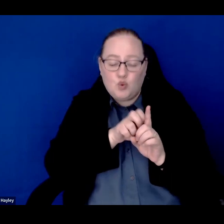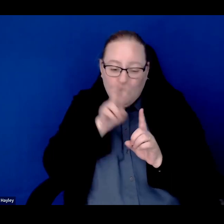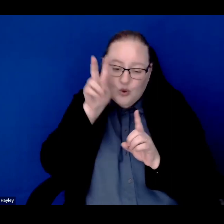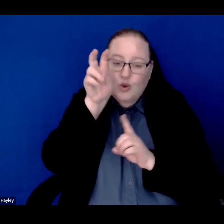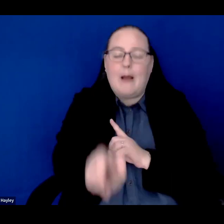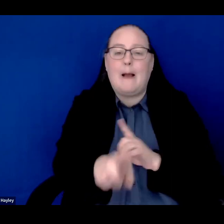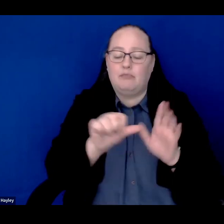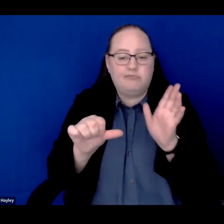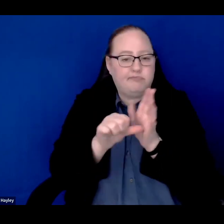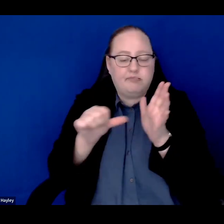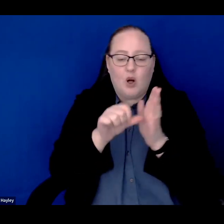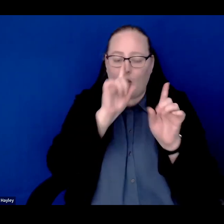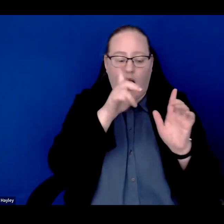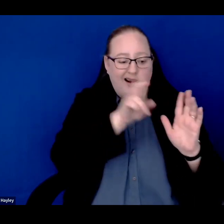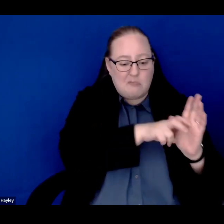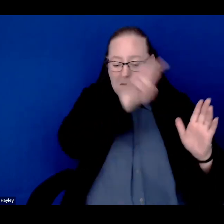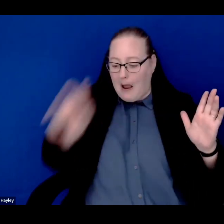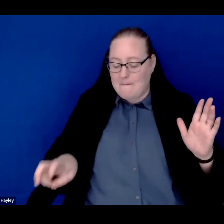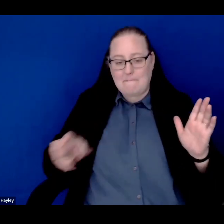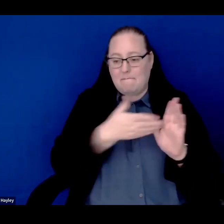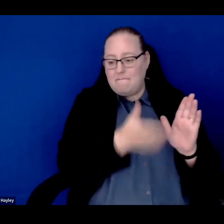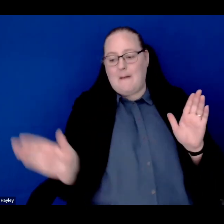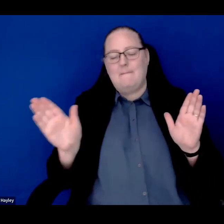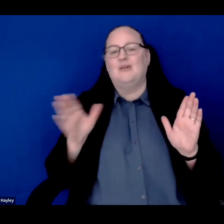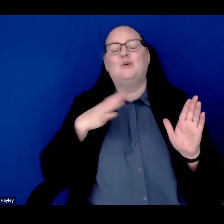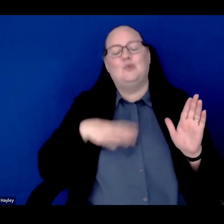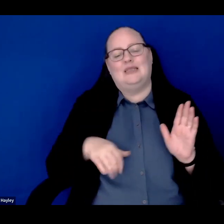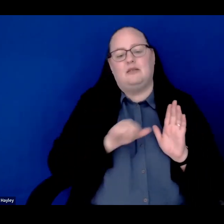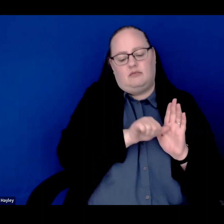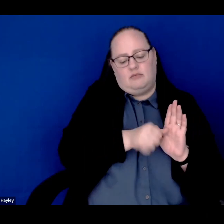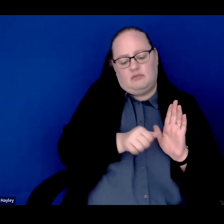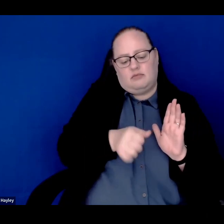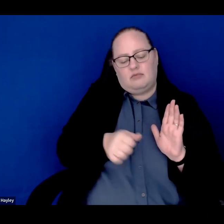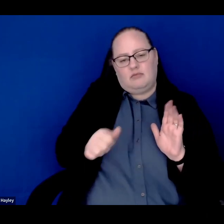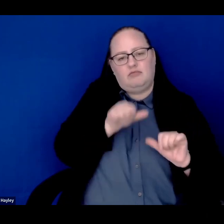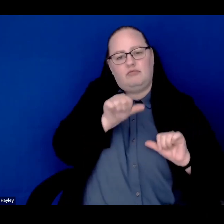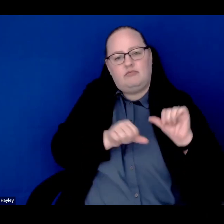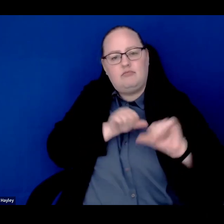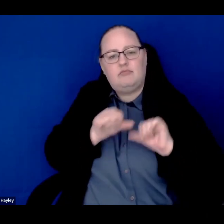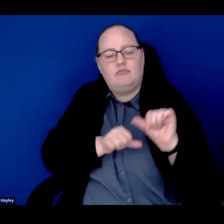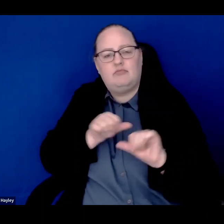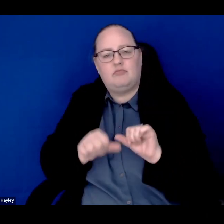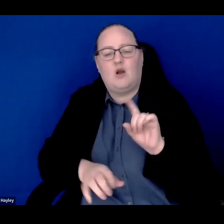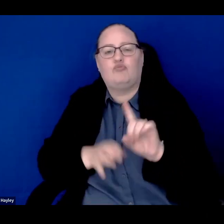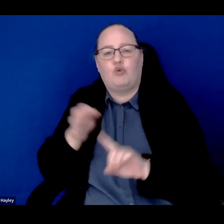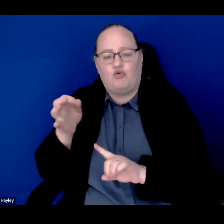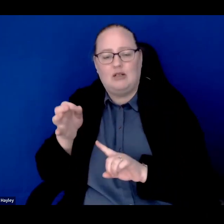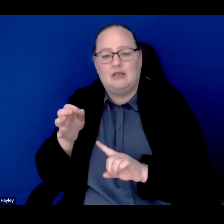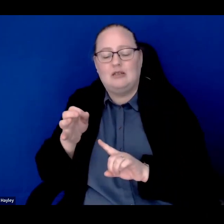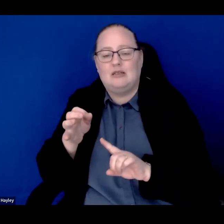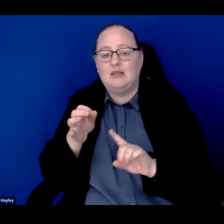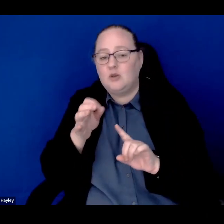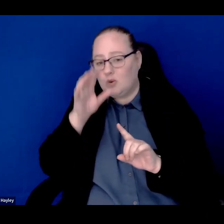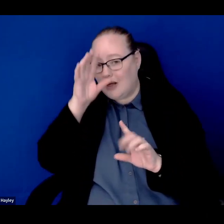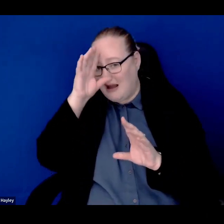this world, which is too much. So we need a lot of intermediary steps. But we constantly need to remind people that that's a long